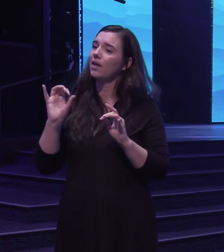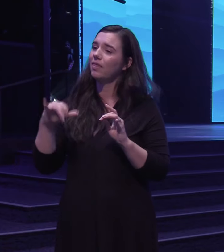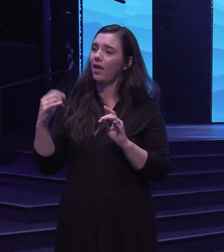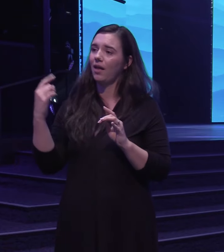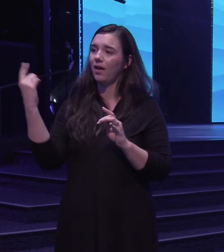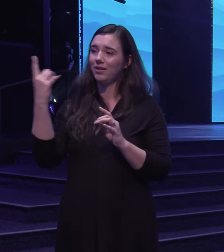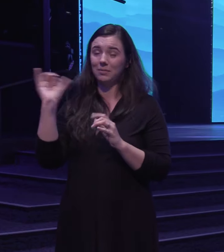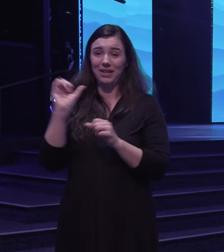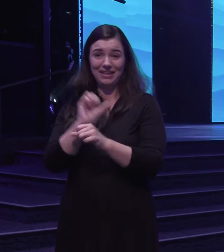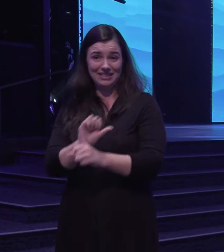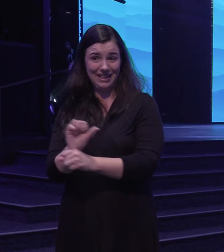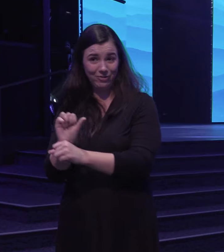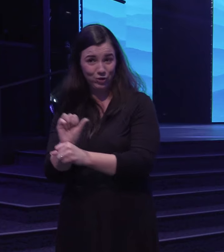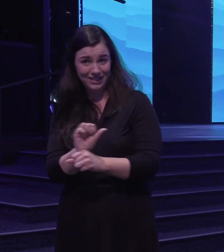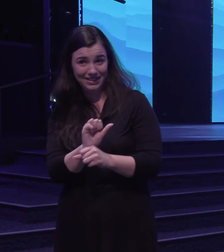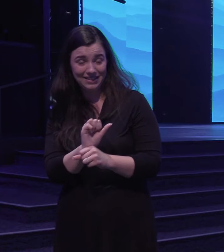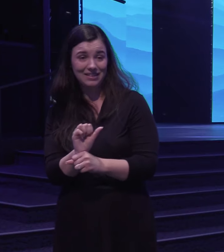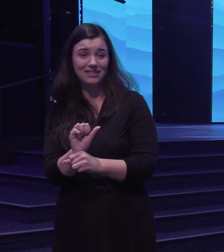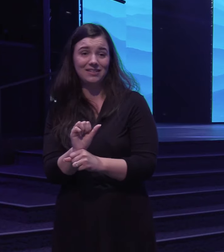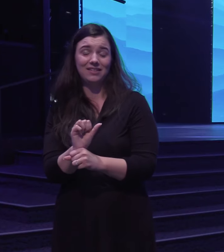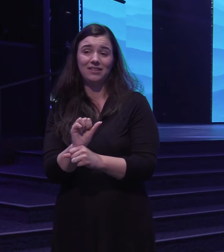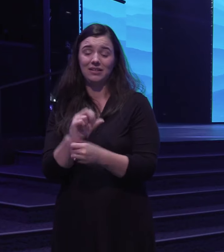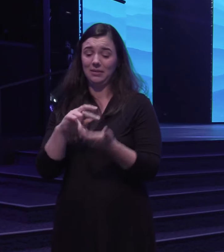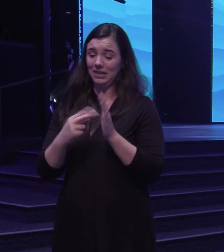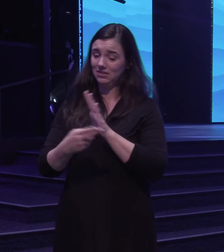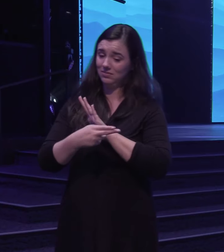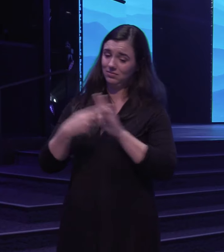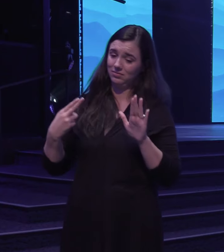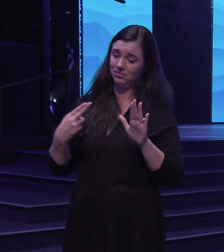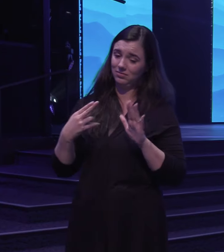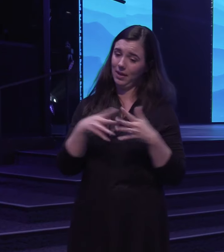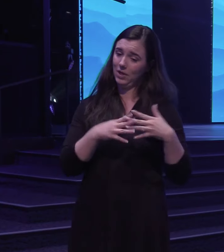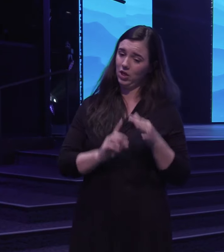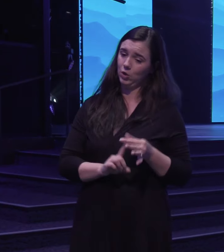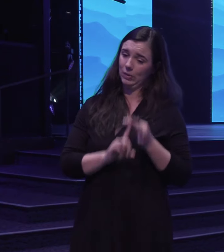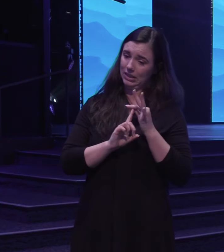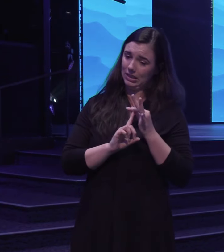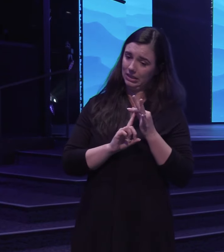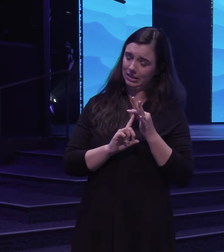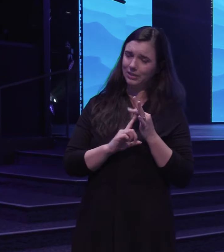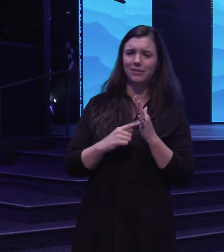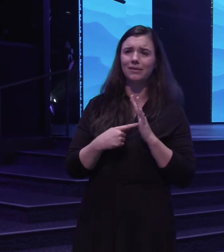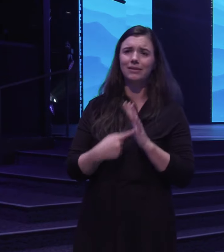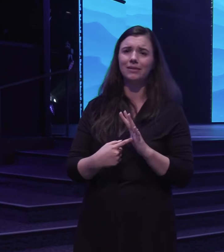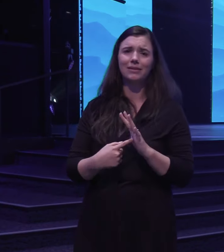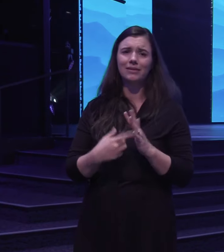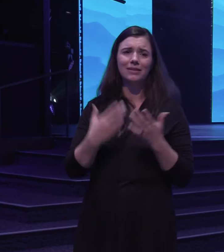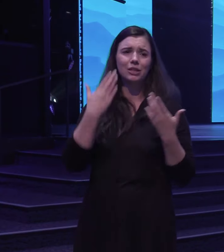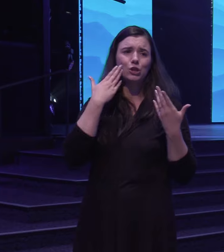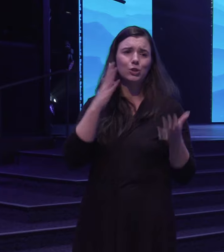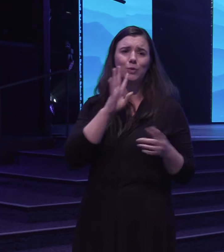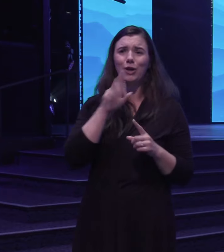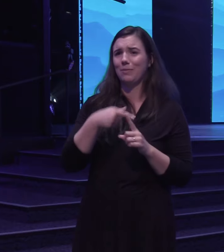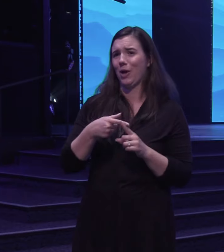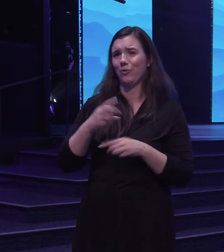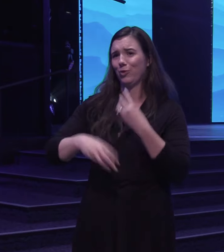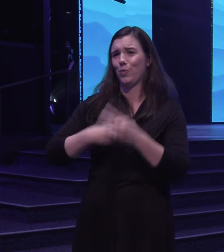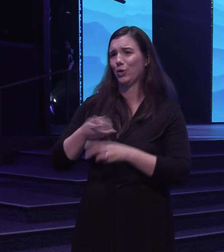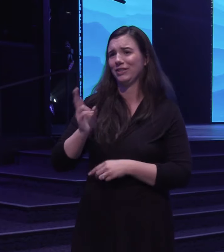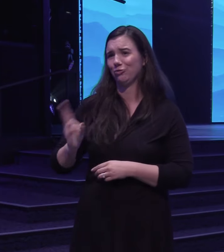something like slavery makes America unique demonstrates a complete lack of knowledge of world